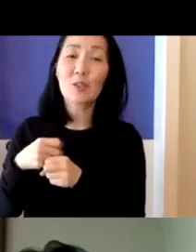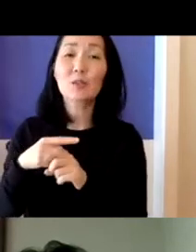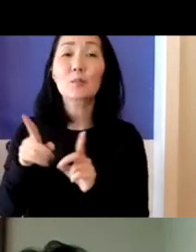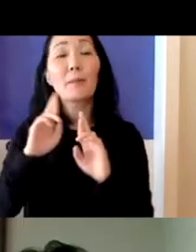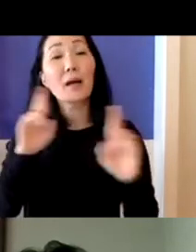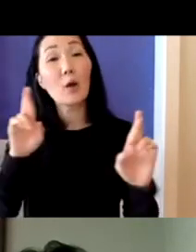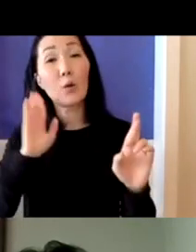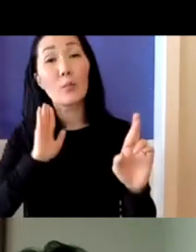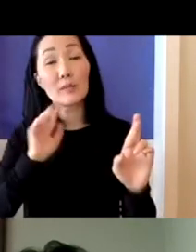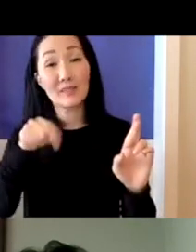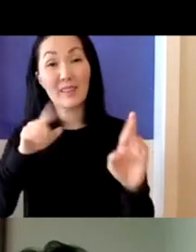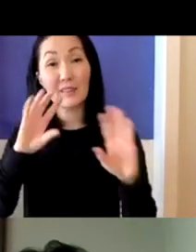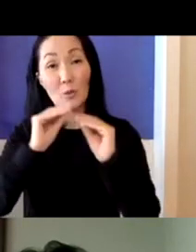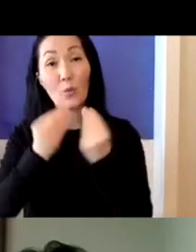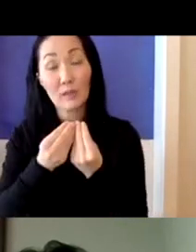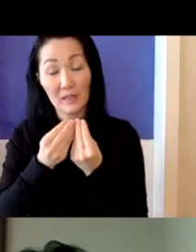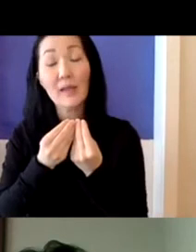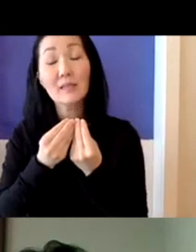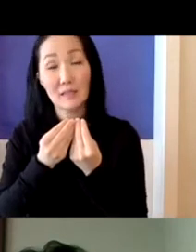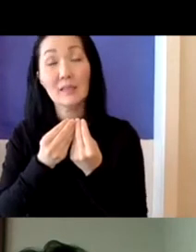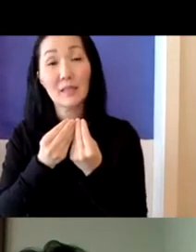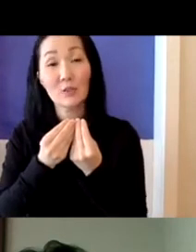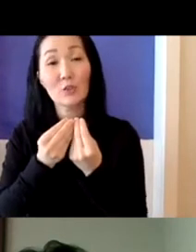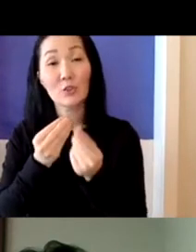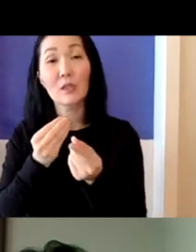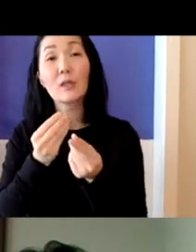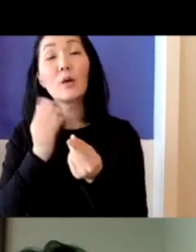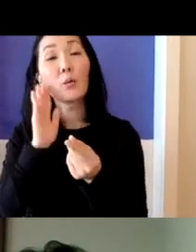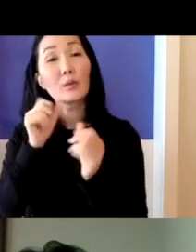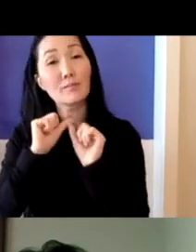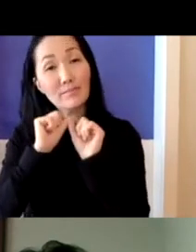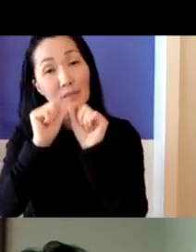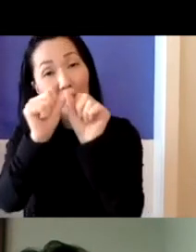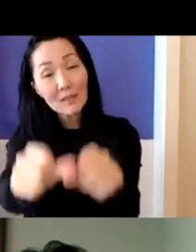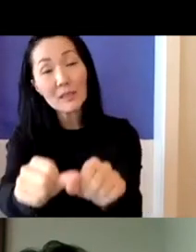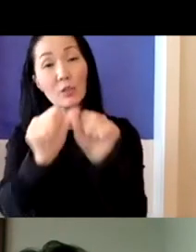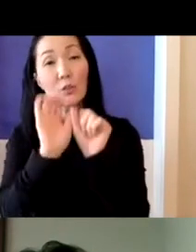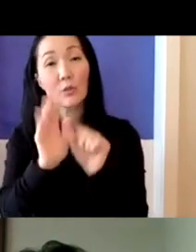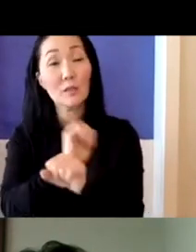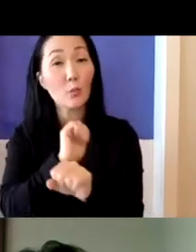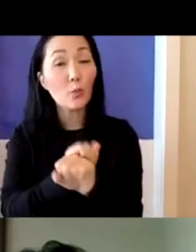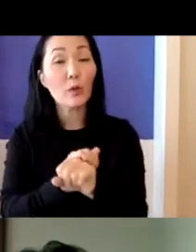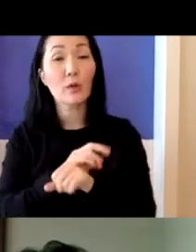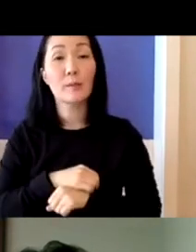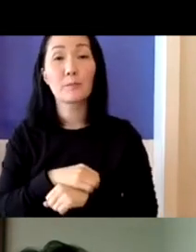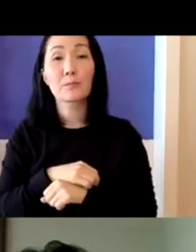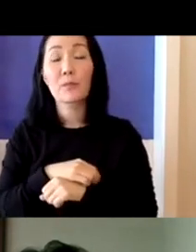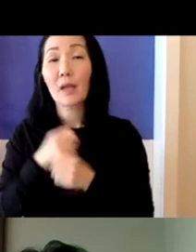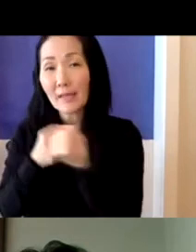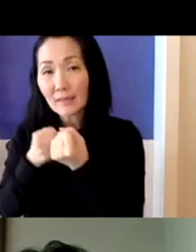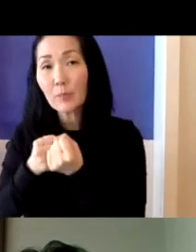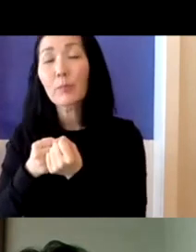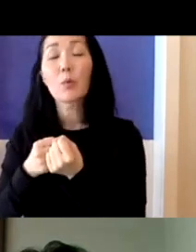and I have every confidence it will continue to be supportive of social issues